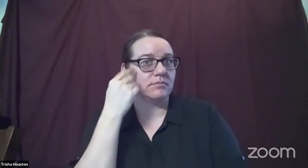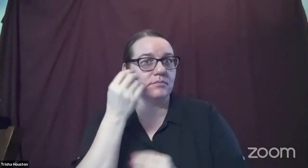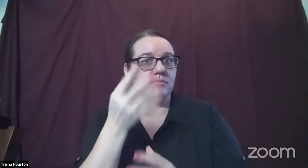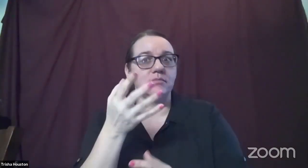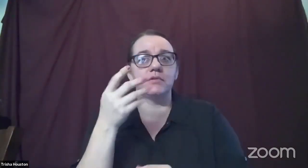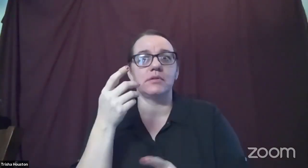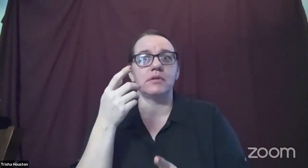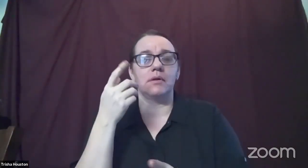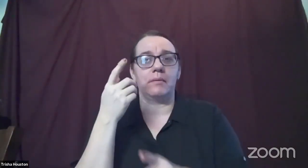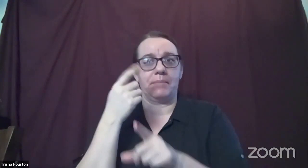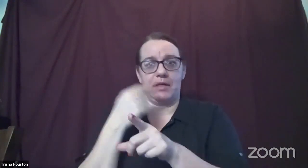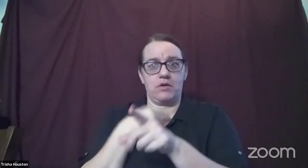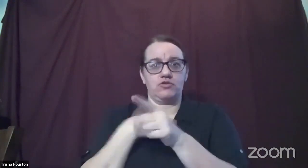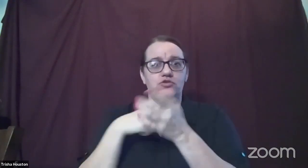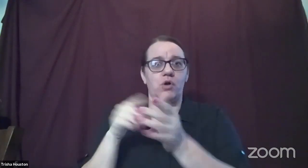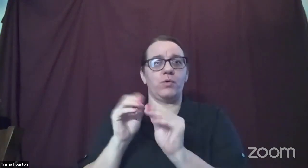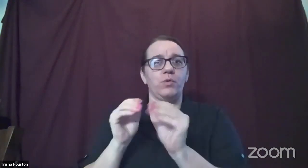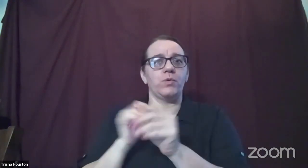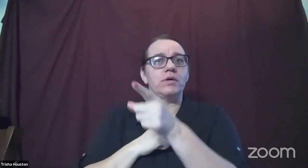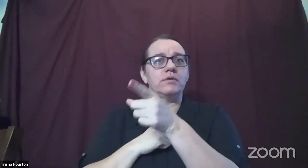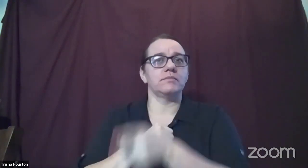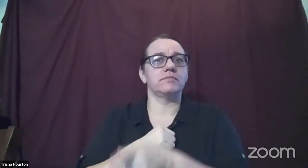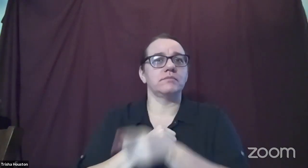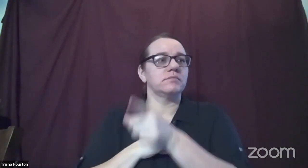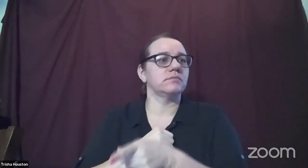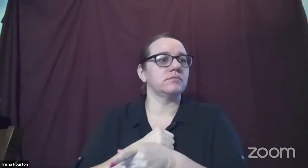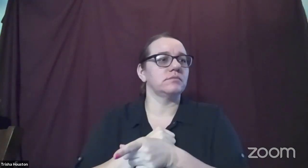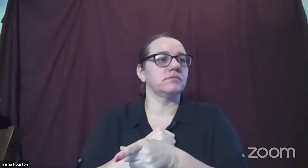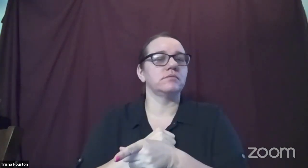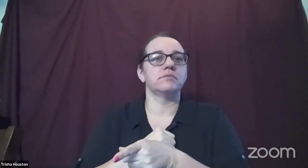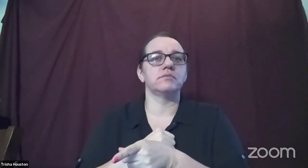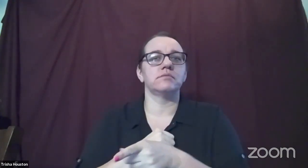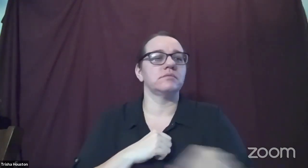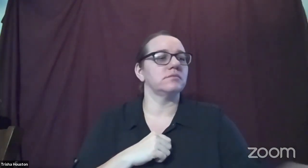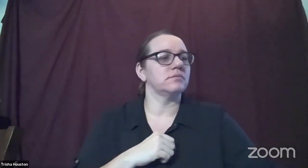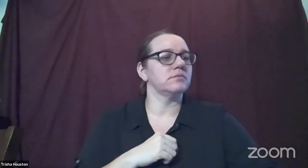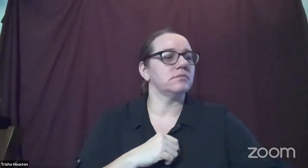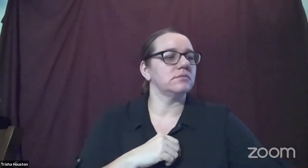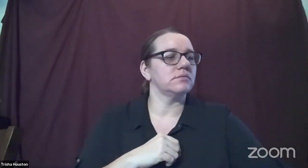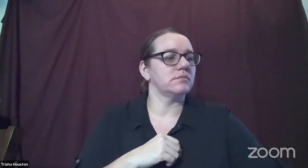I think there's one person, Jessica, who might be in the wrong room.